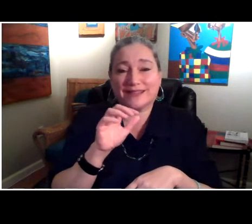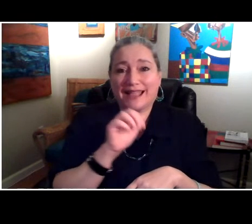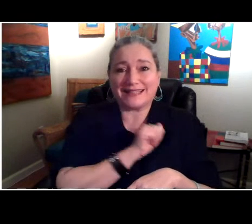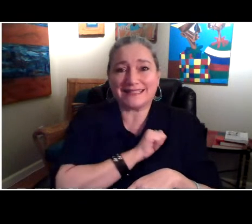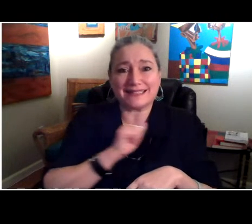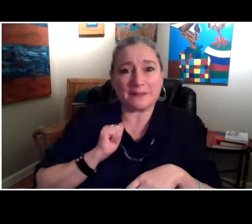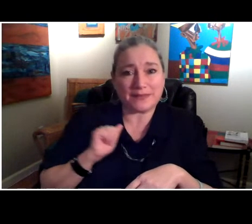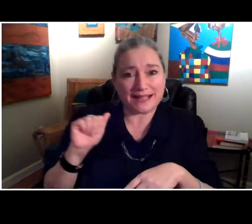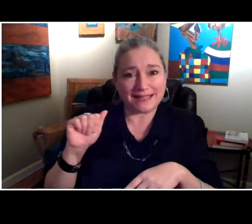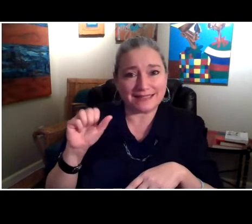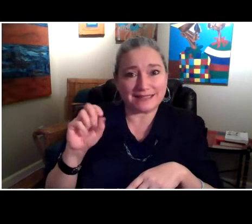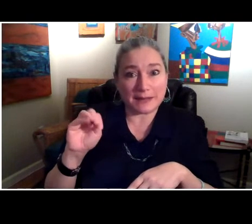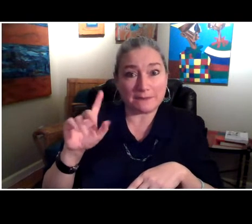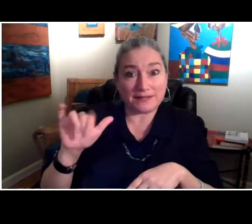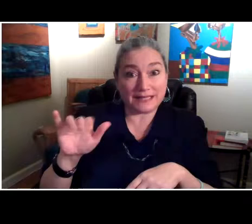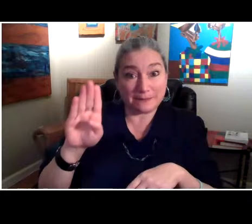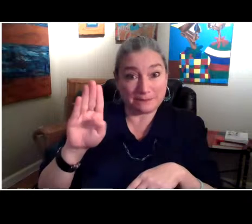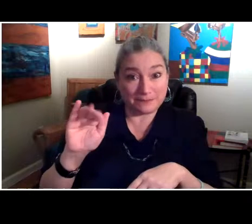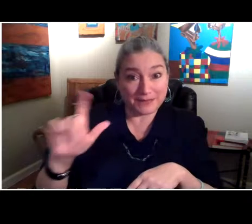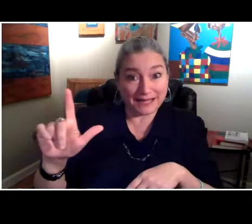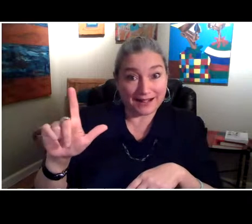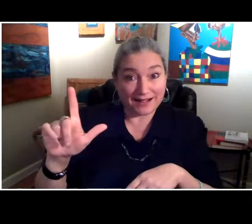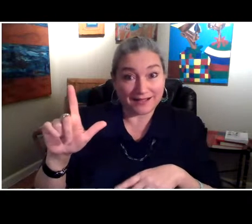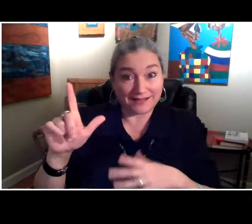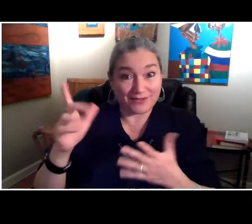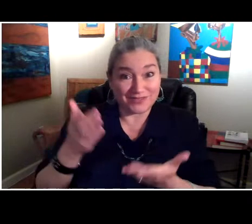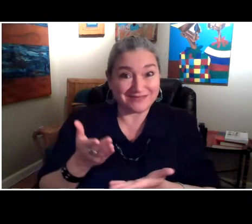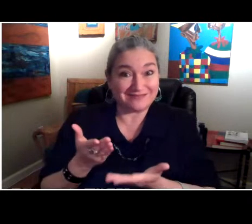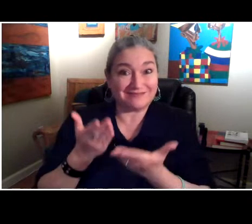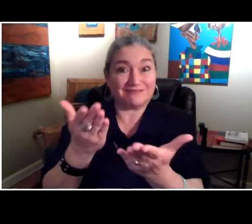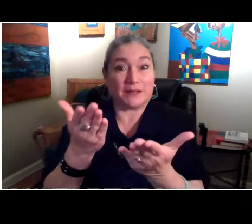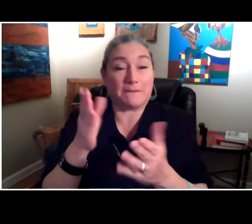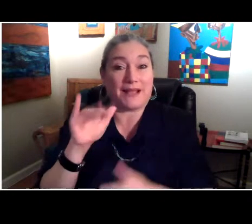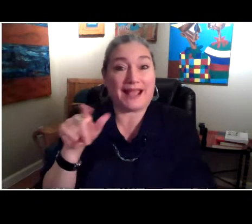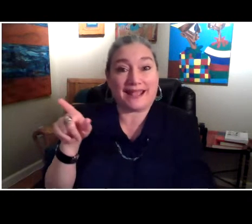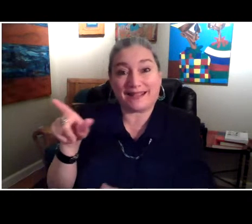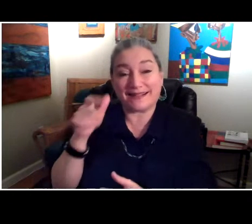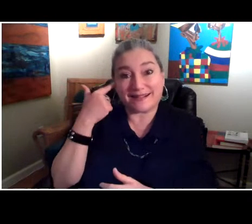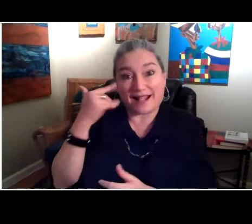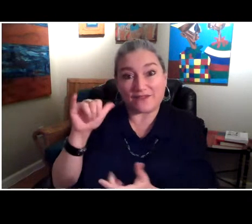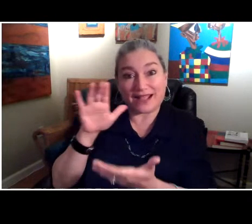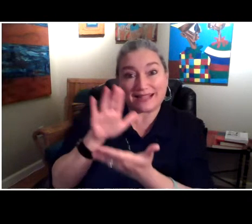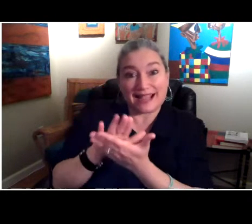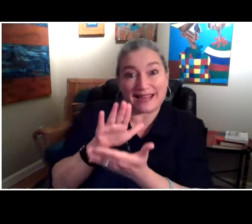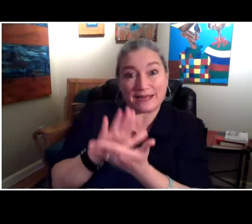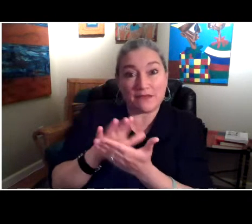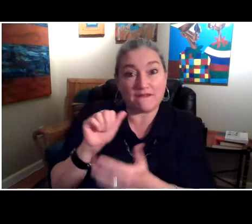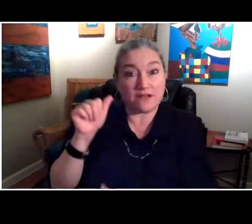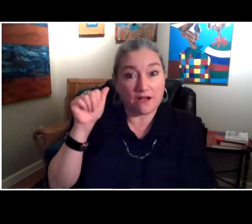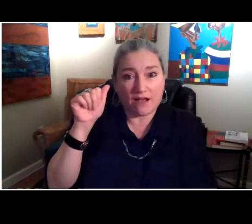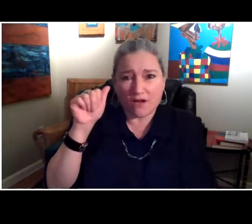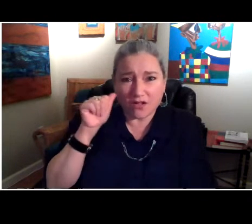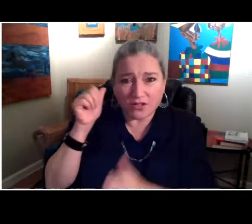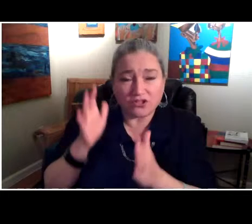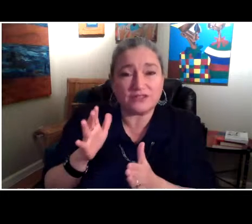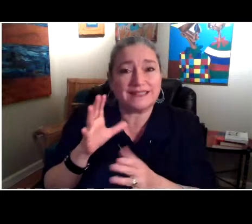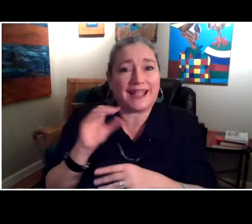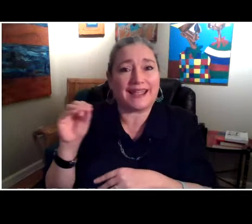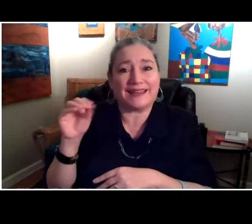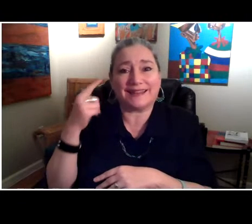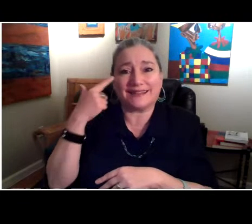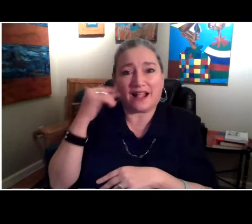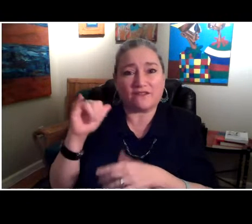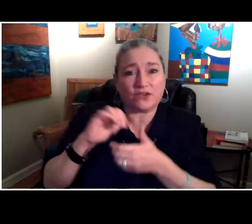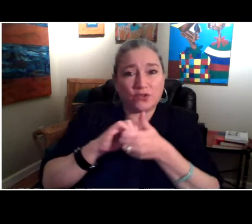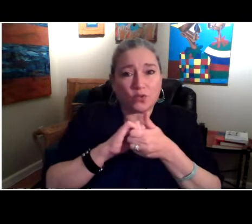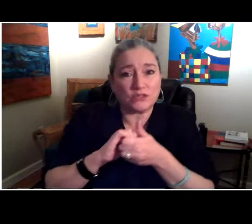then in 2010, when the California Assembly the California Assembly bill was proposed by the